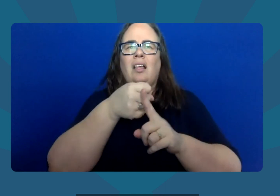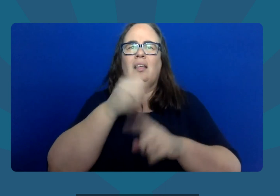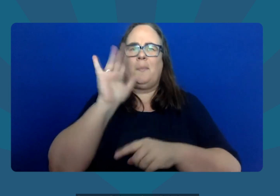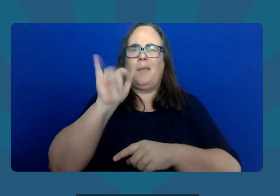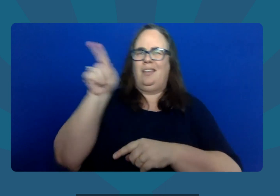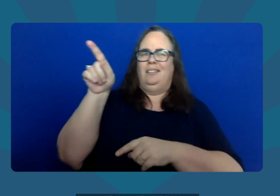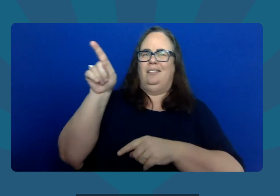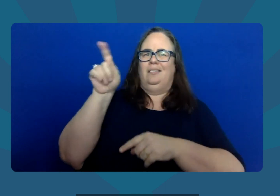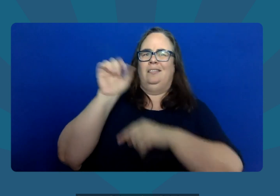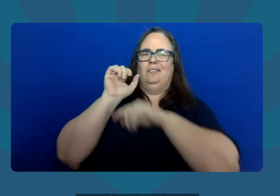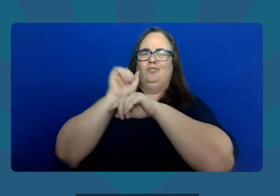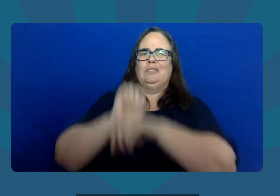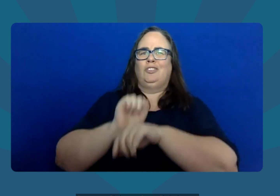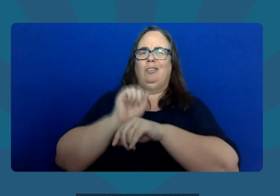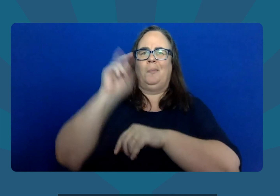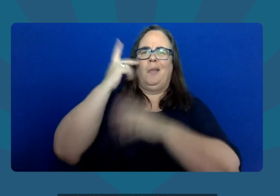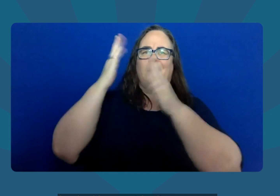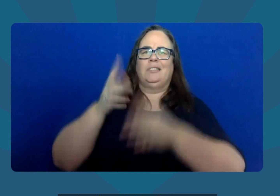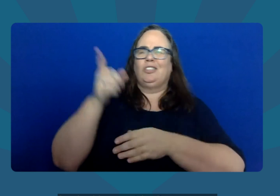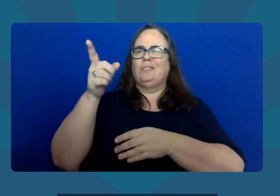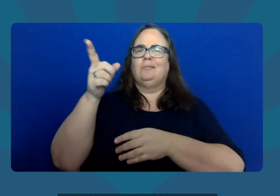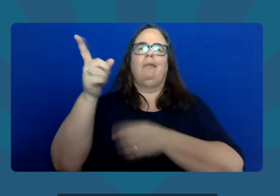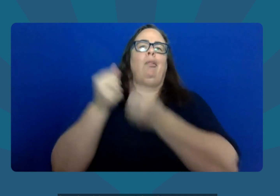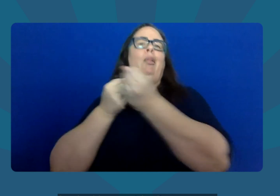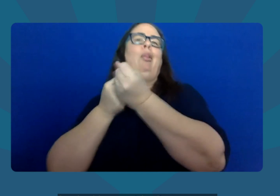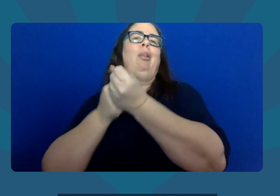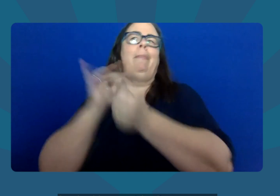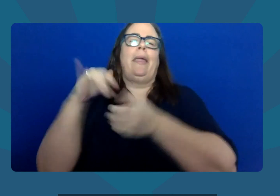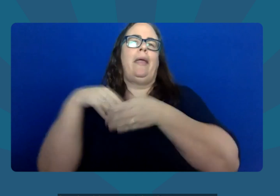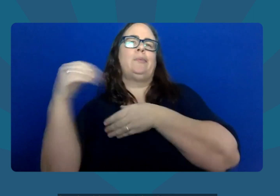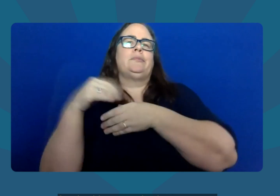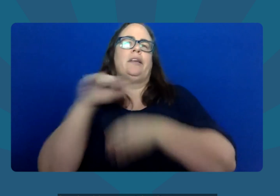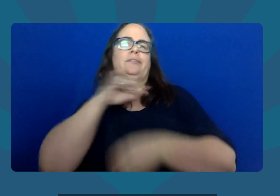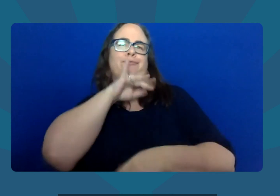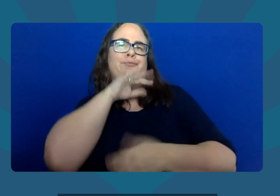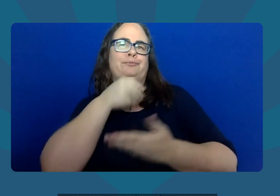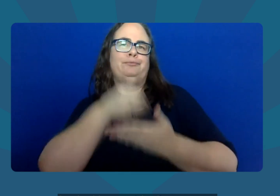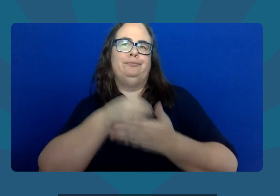by traditional politicians backed by outside dirty money.